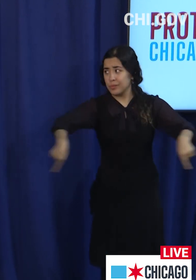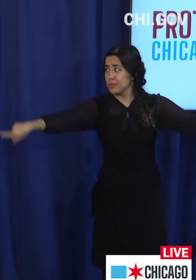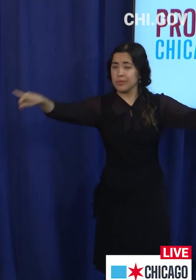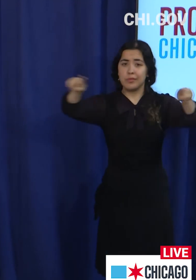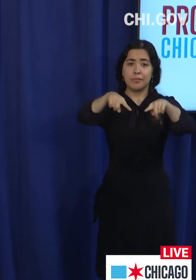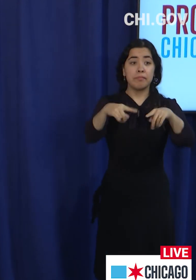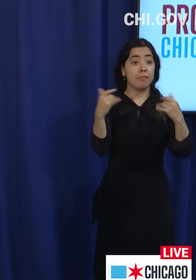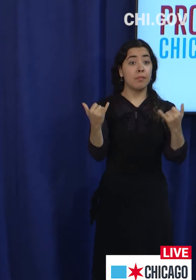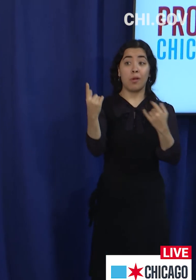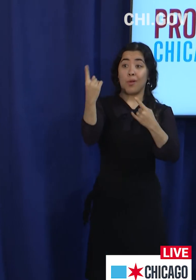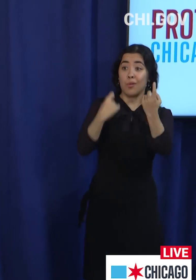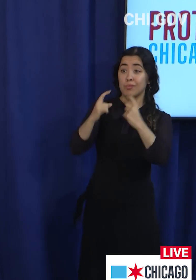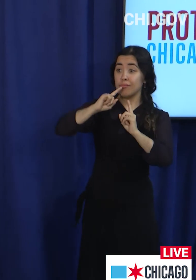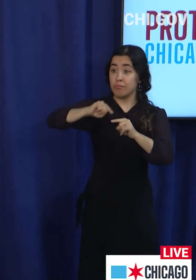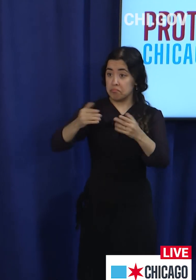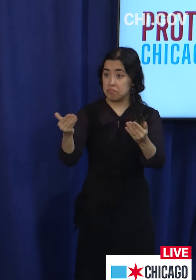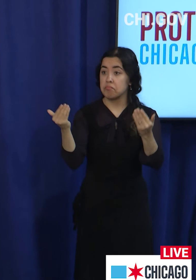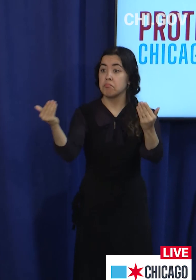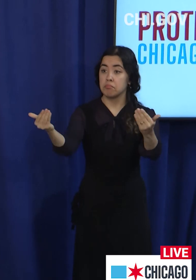Happy to take your questions.